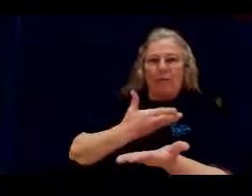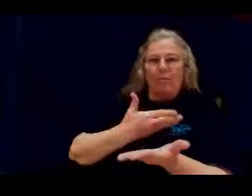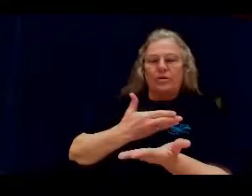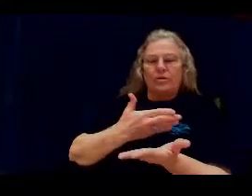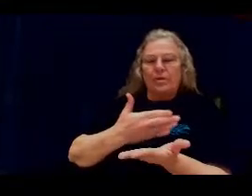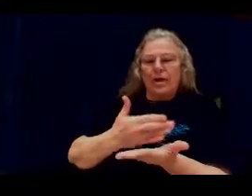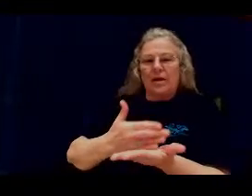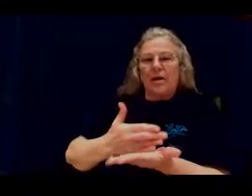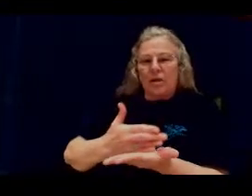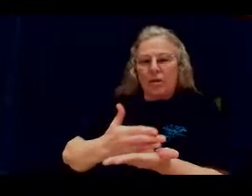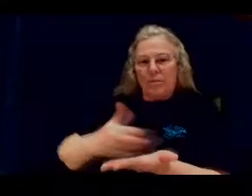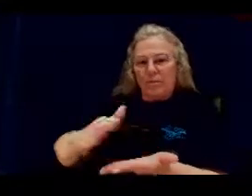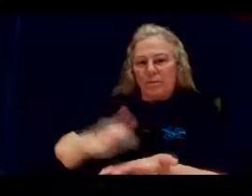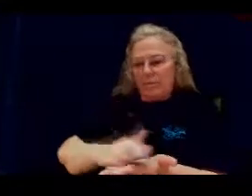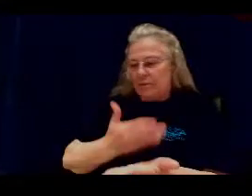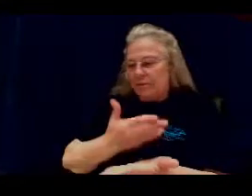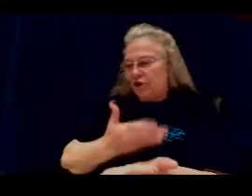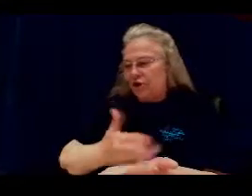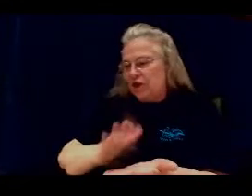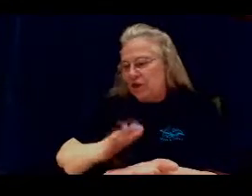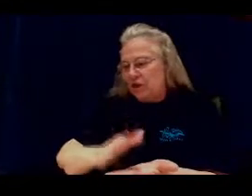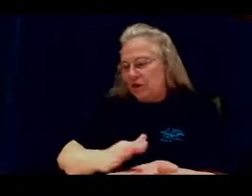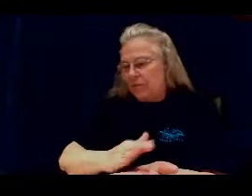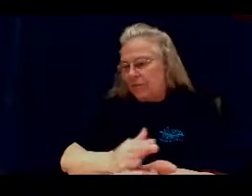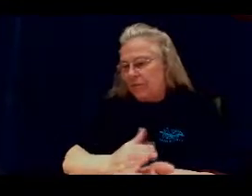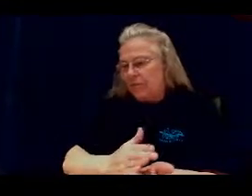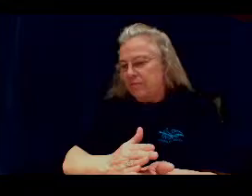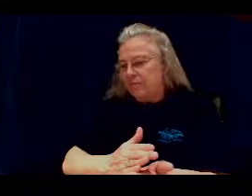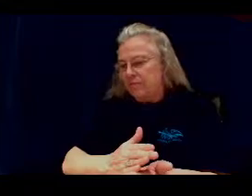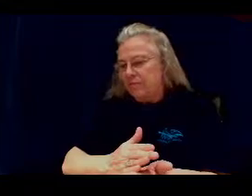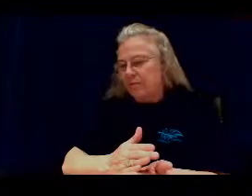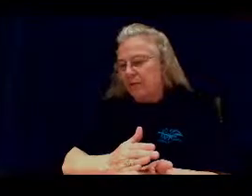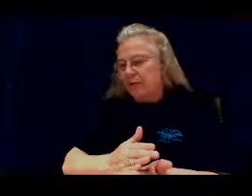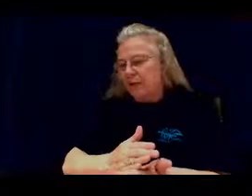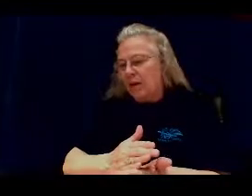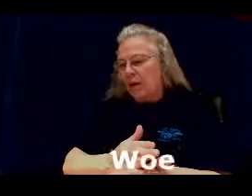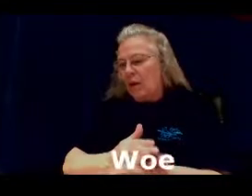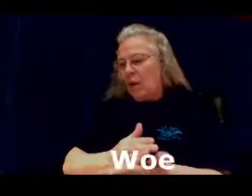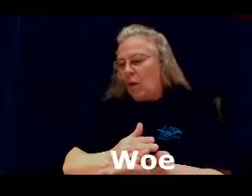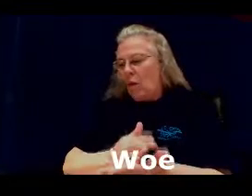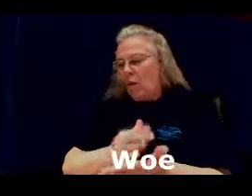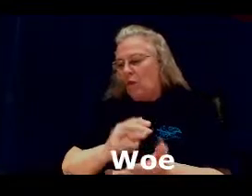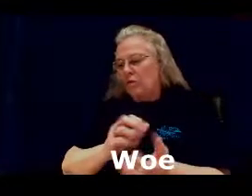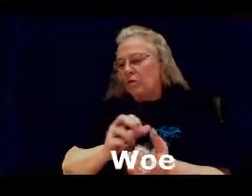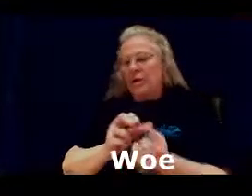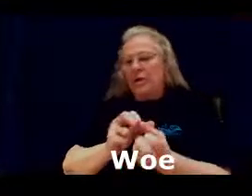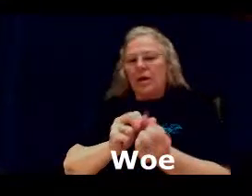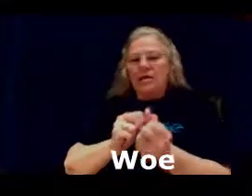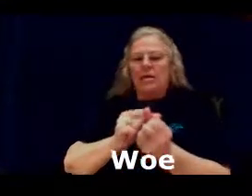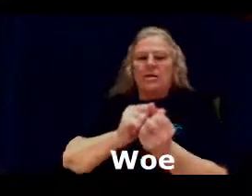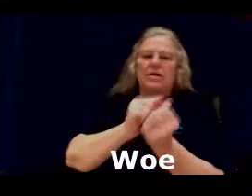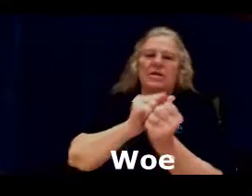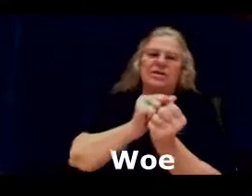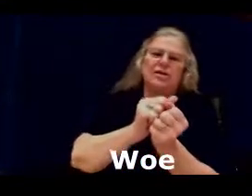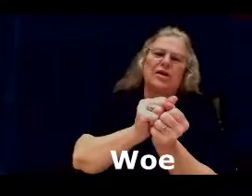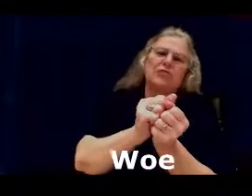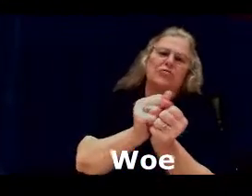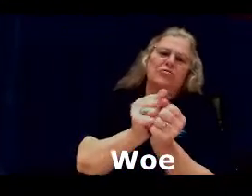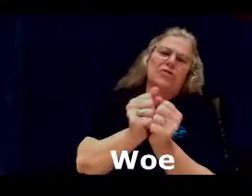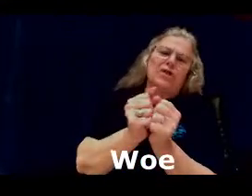pull some in. Share. Woes. this is a